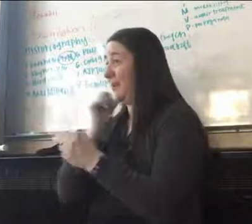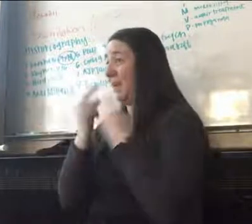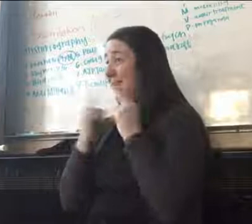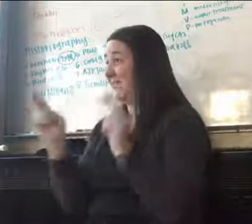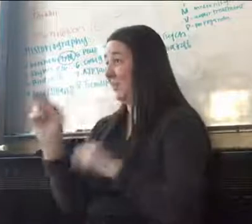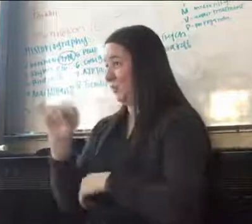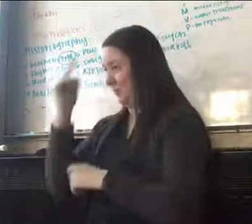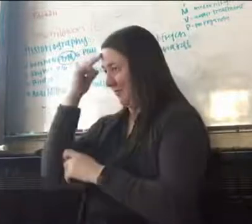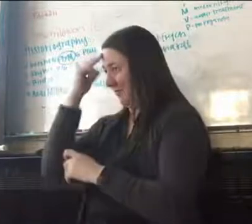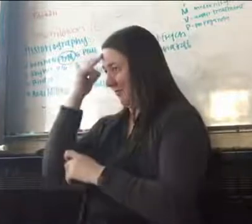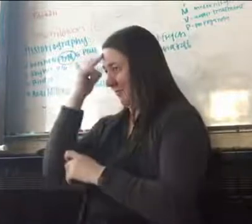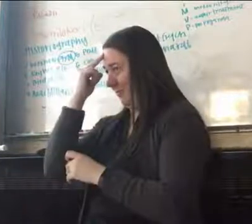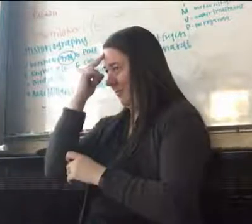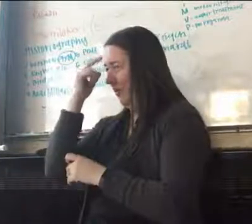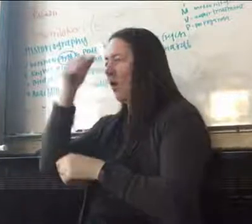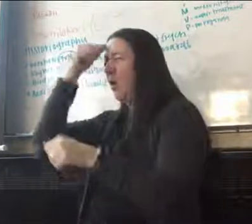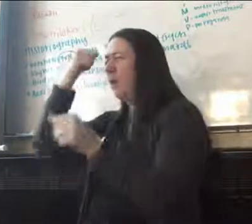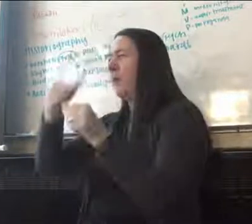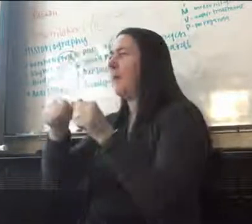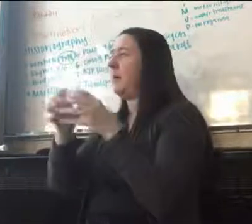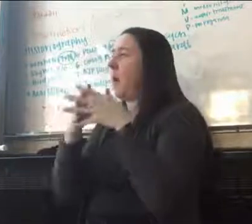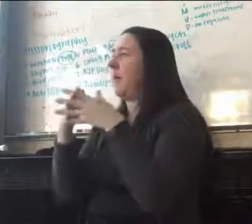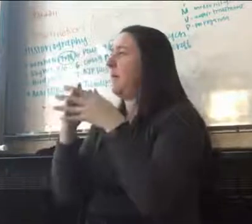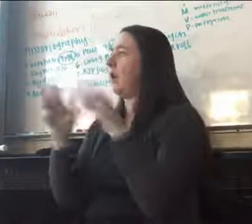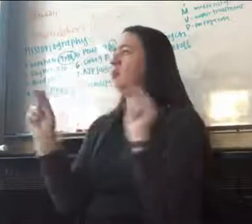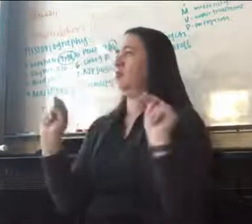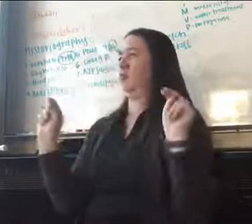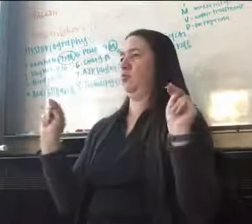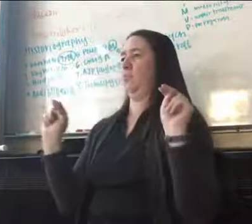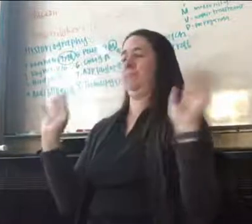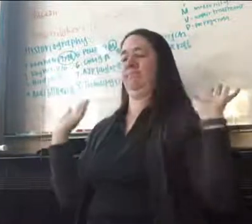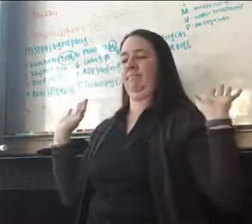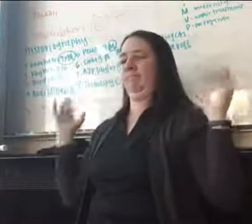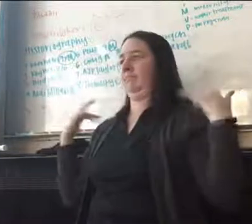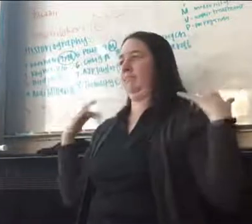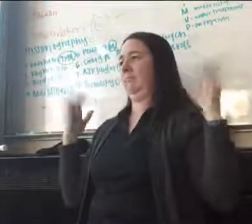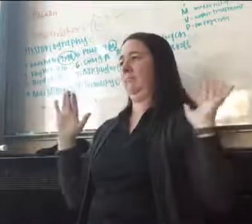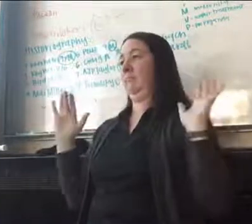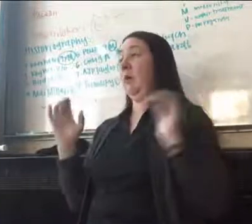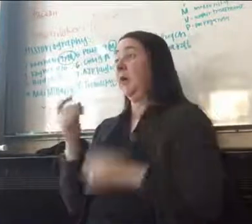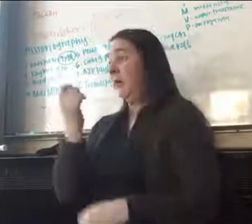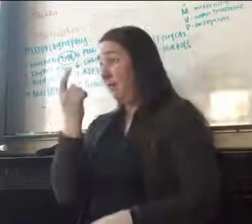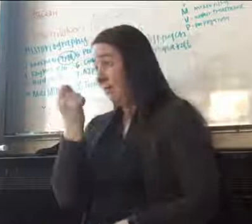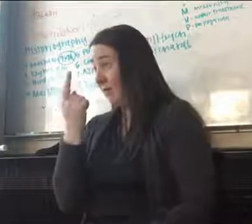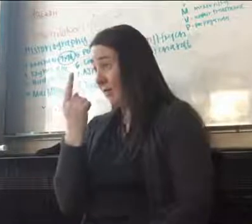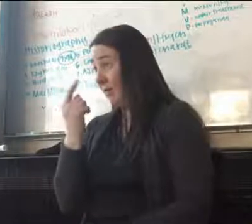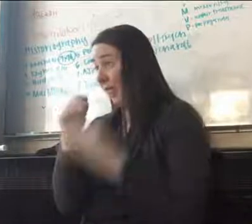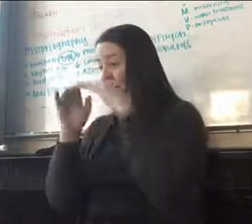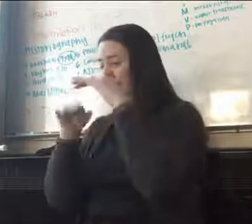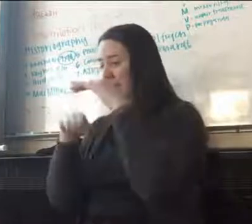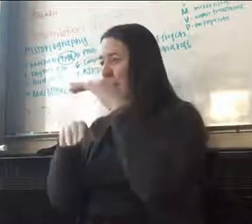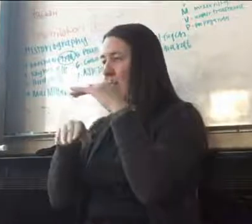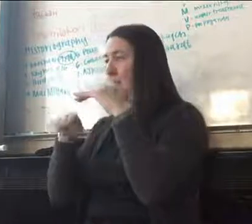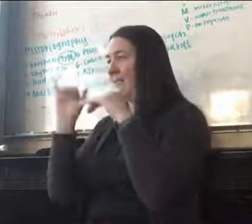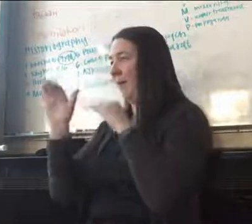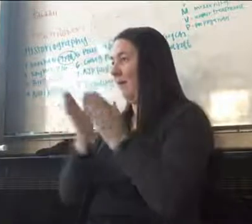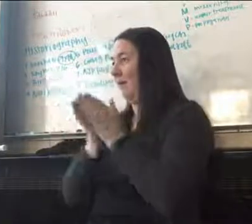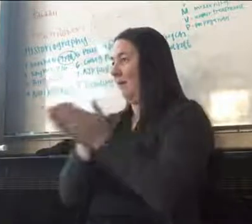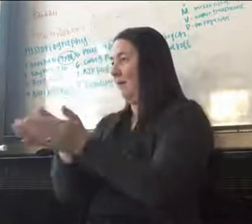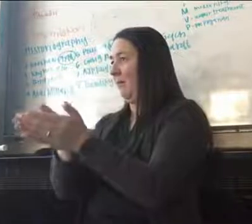see, America, remember, is neutral, right? We're not in the war. Well, turns out that in the bottom of the